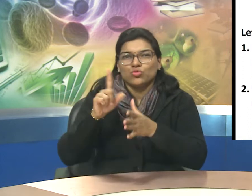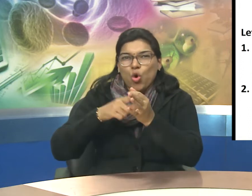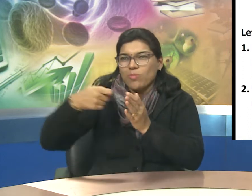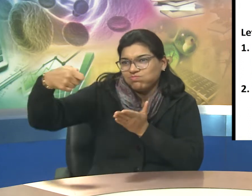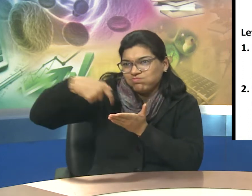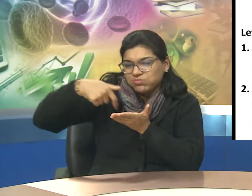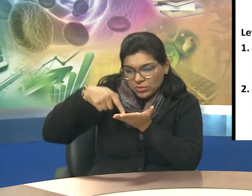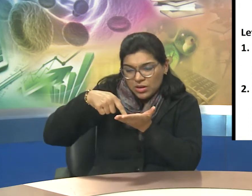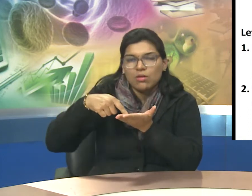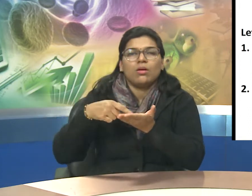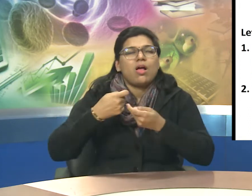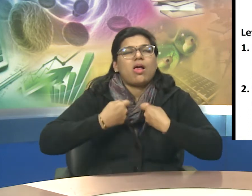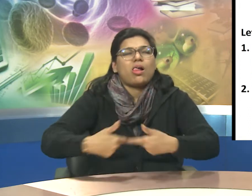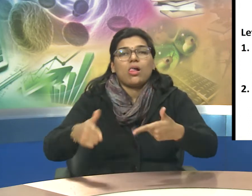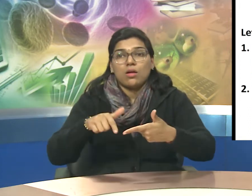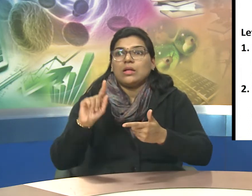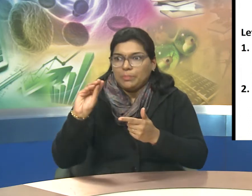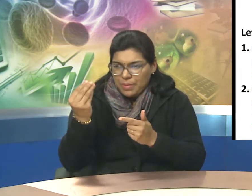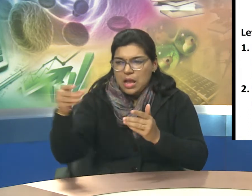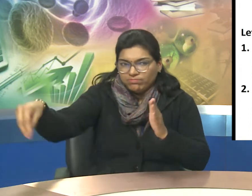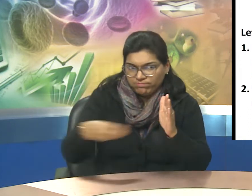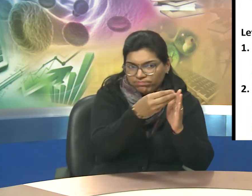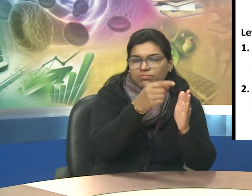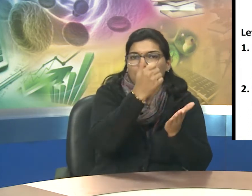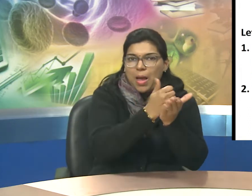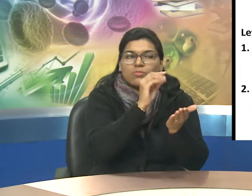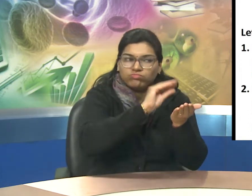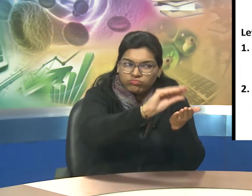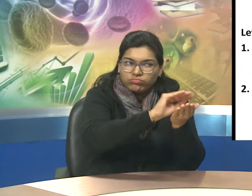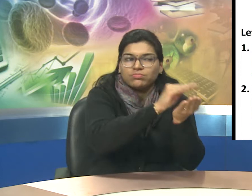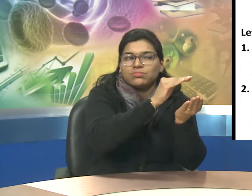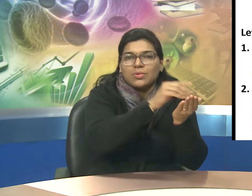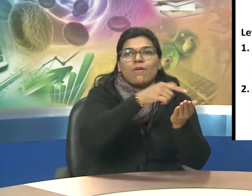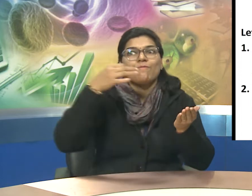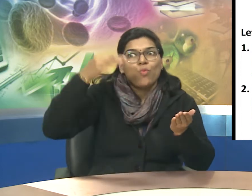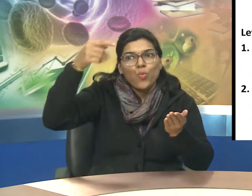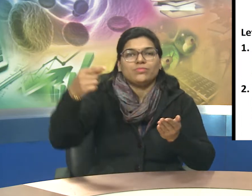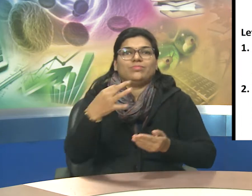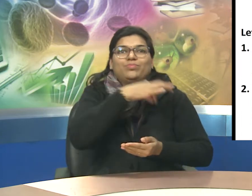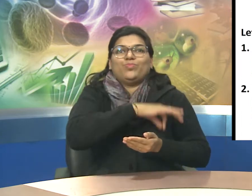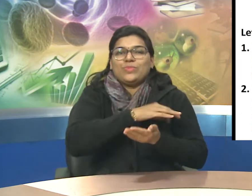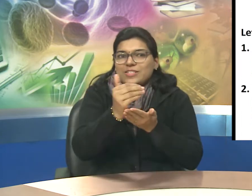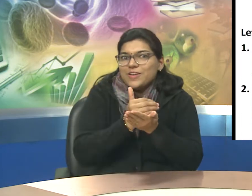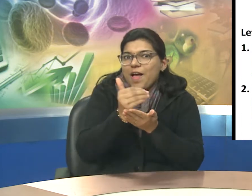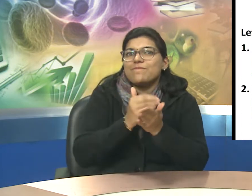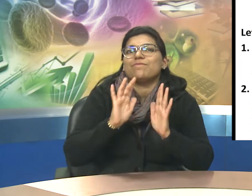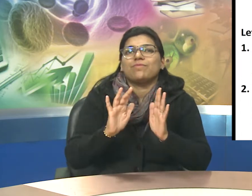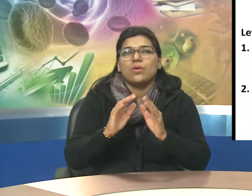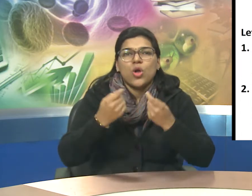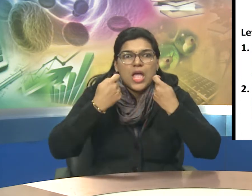is it encourages saving habits amongst people and thereby making funds